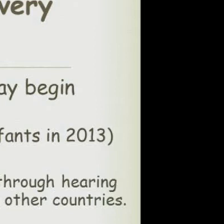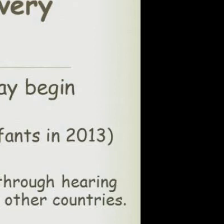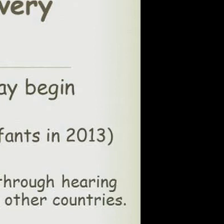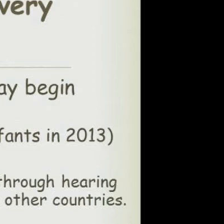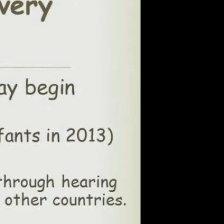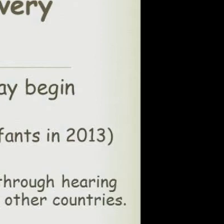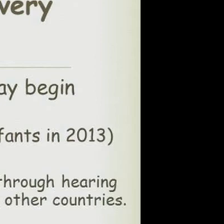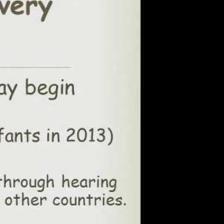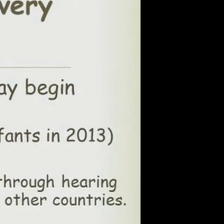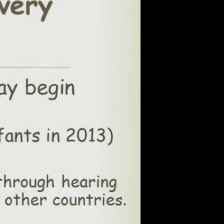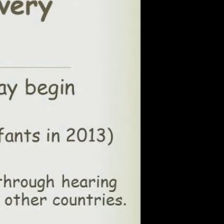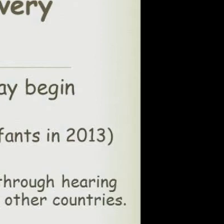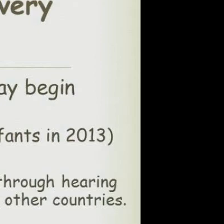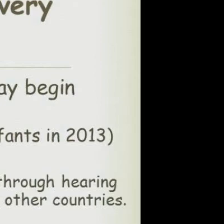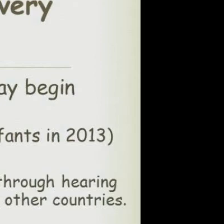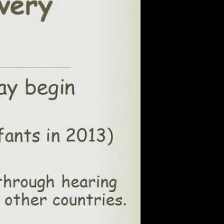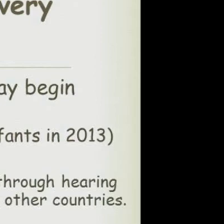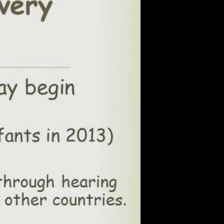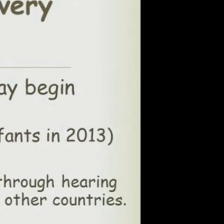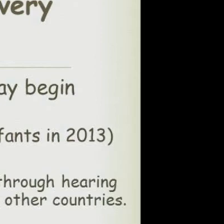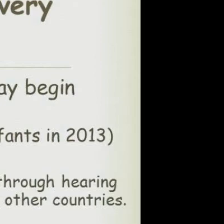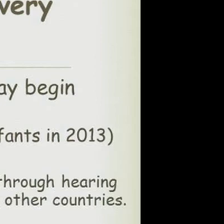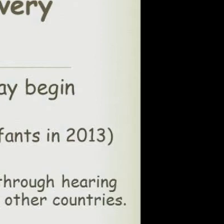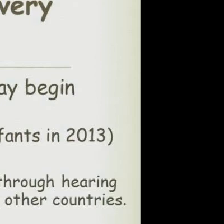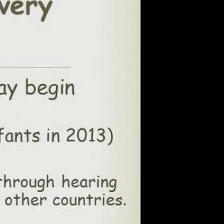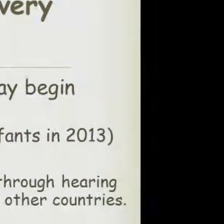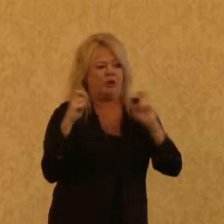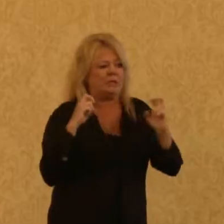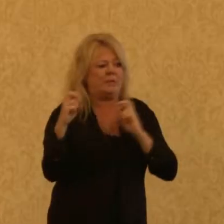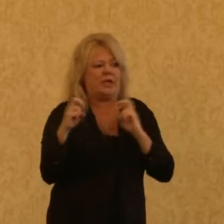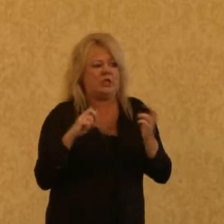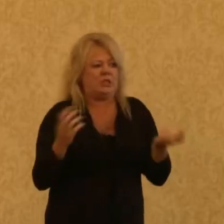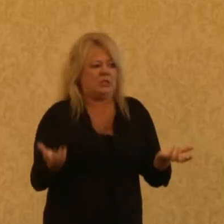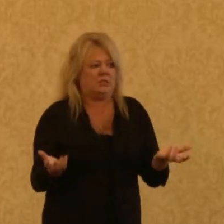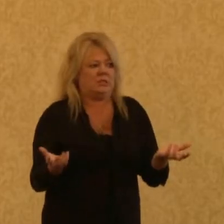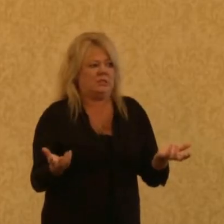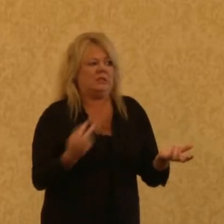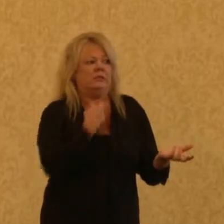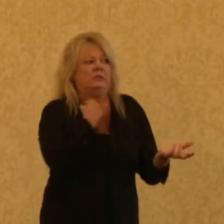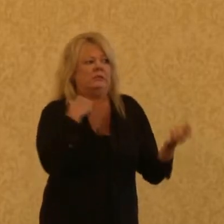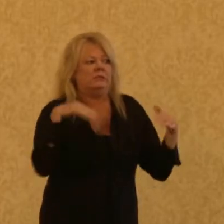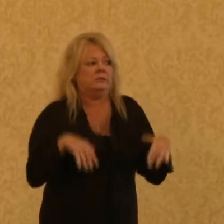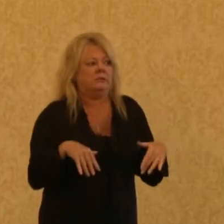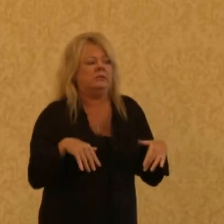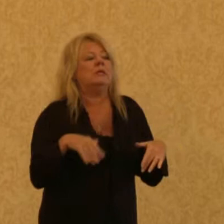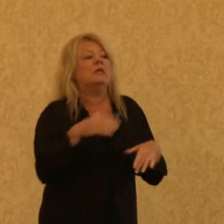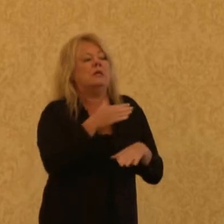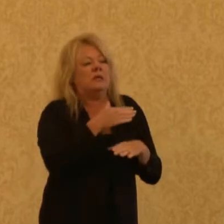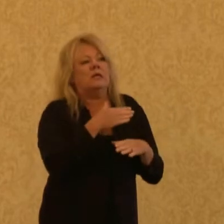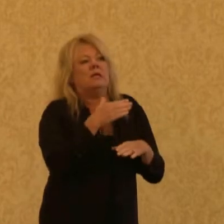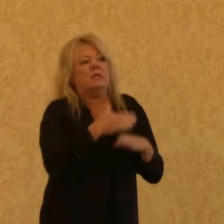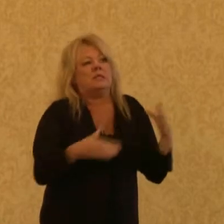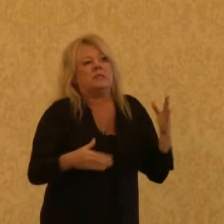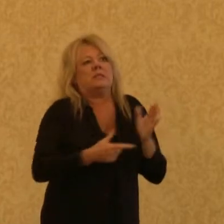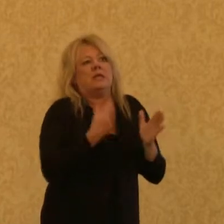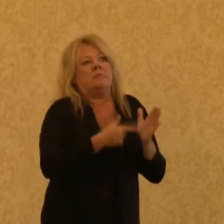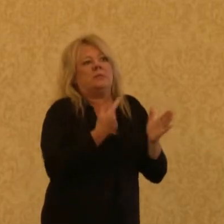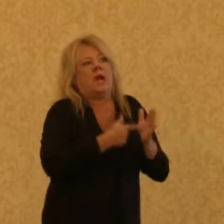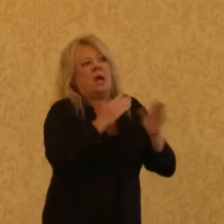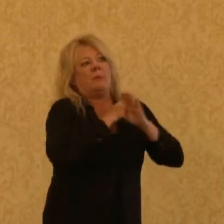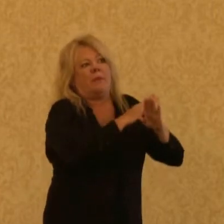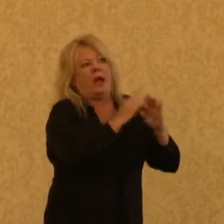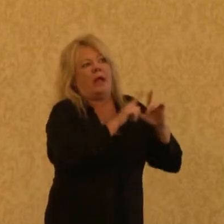students who were born in other countries, one of the reasons for later identification is that the